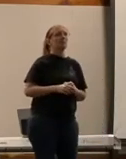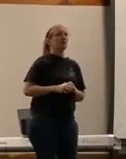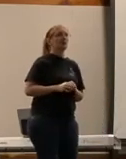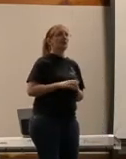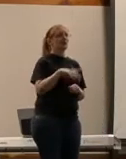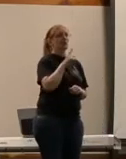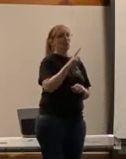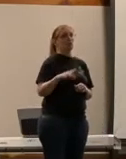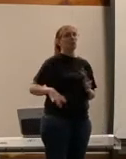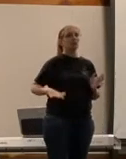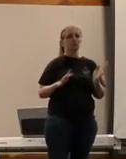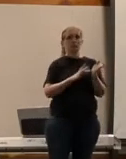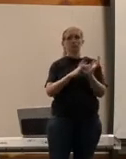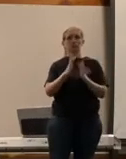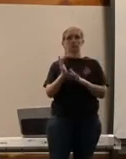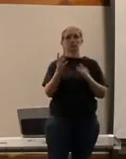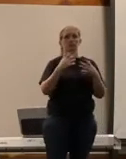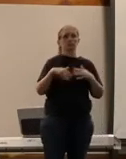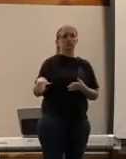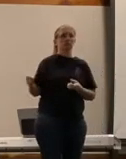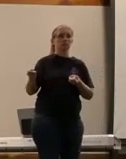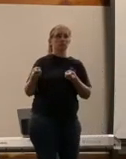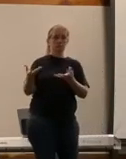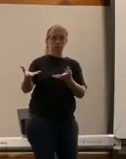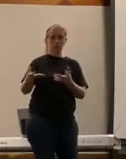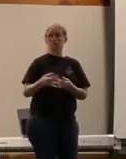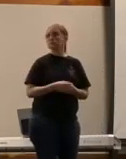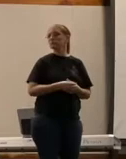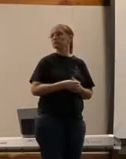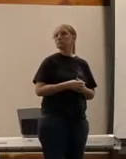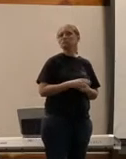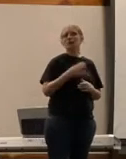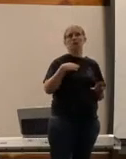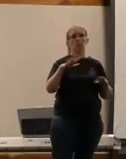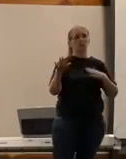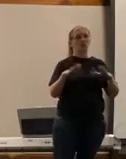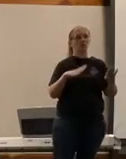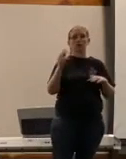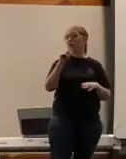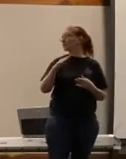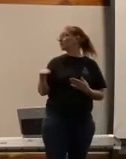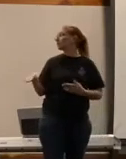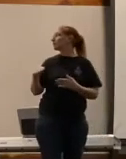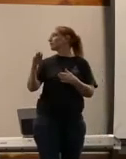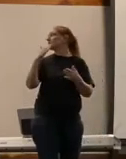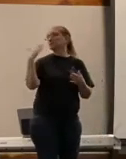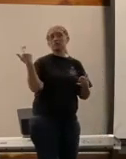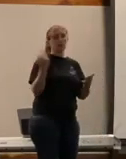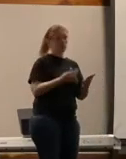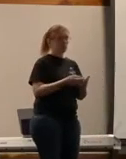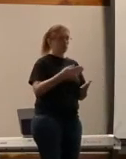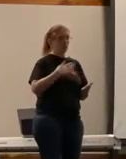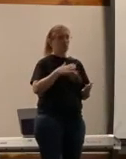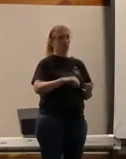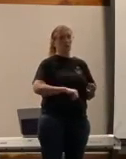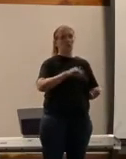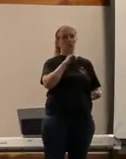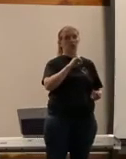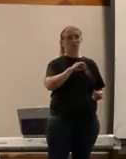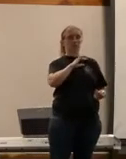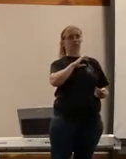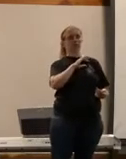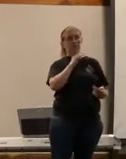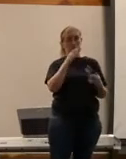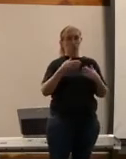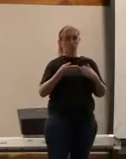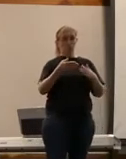Lord Jesus, get me off of this uneven street. I'm walking this uneven street, and it is not good, and my pride is getting in the way,